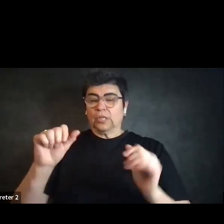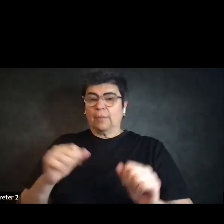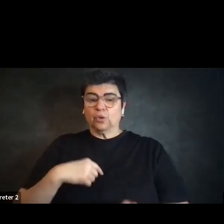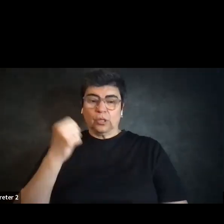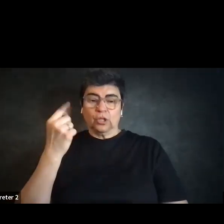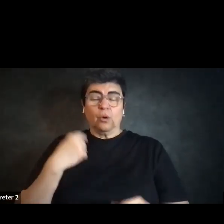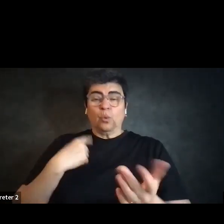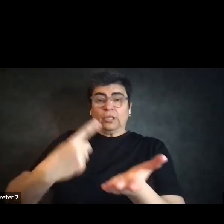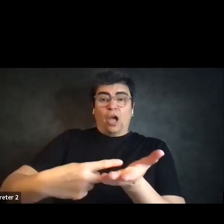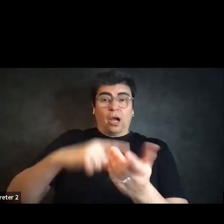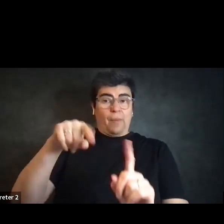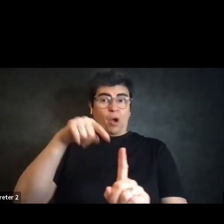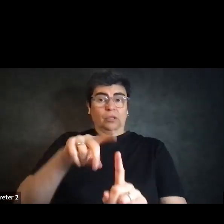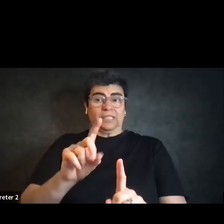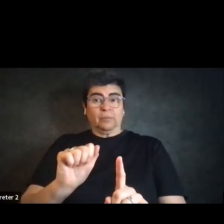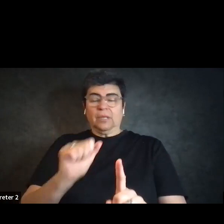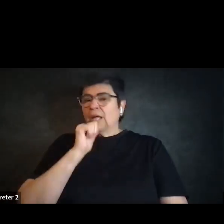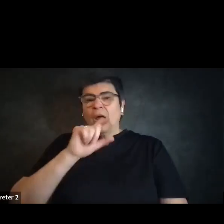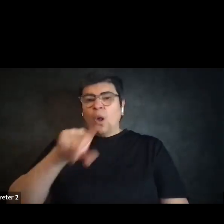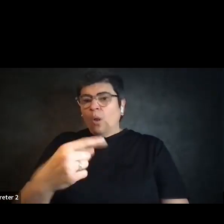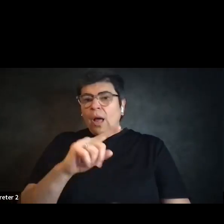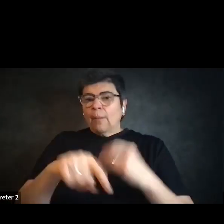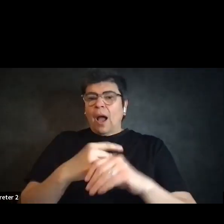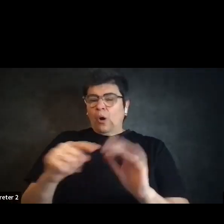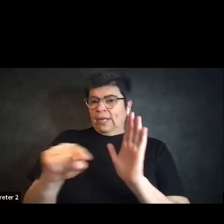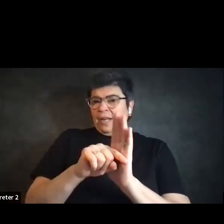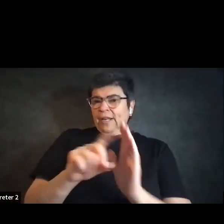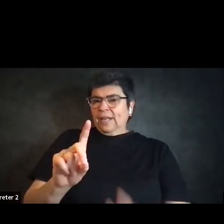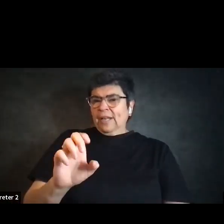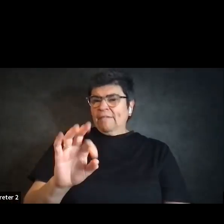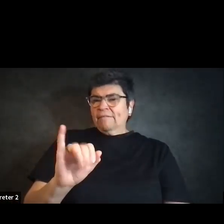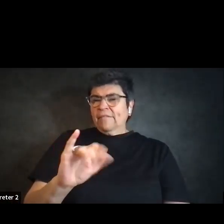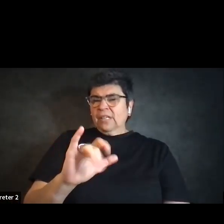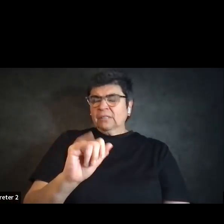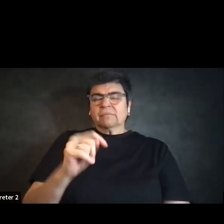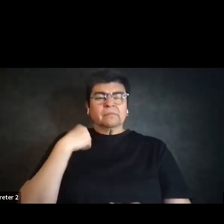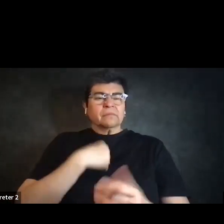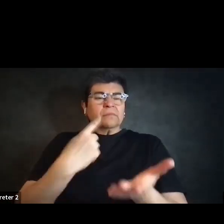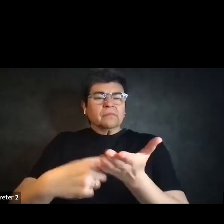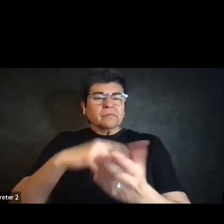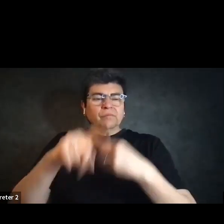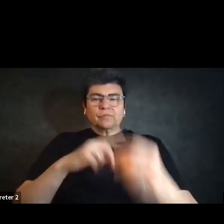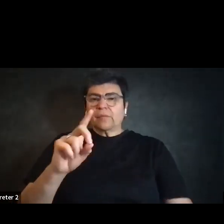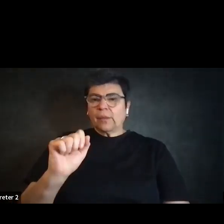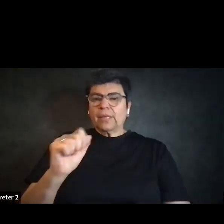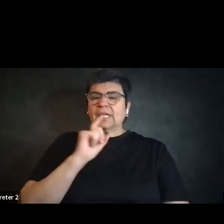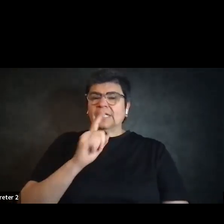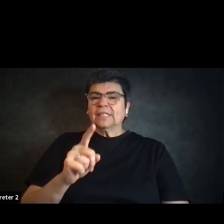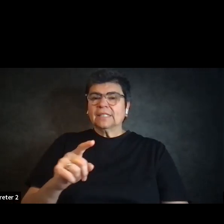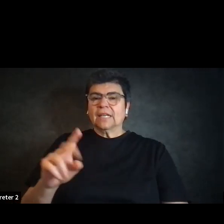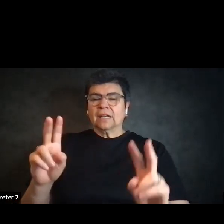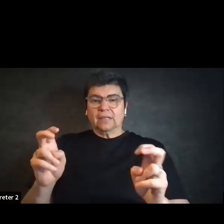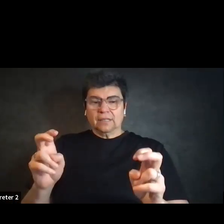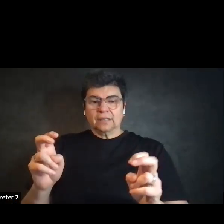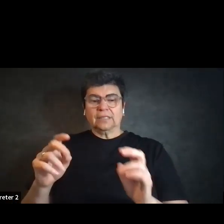about disability, it is not only about deficit, rather what we are talking about is that disability is a development as